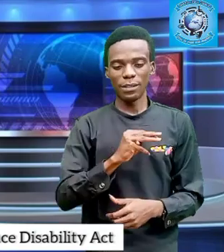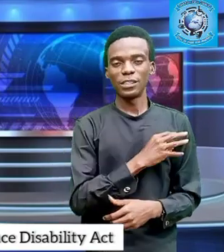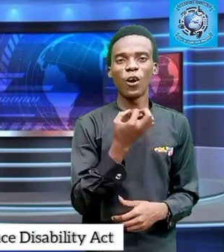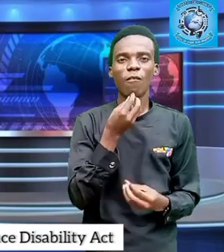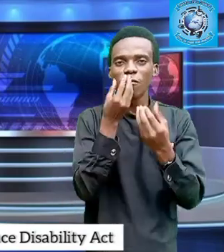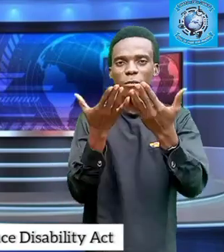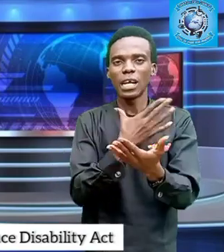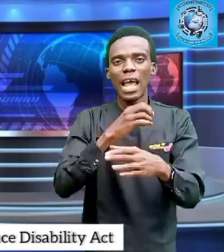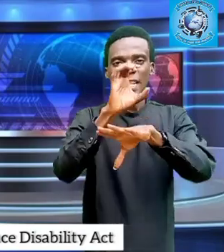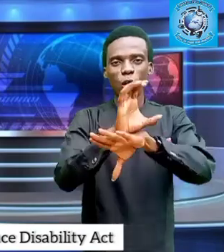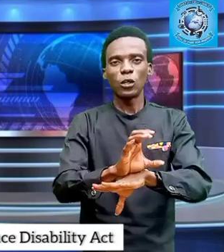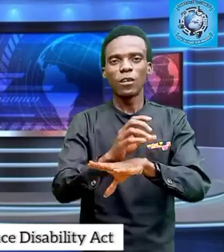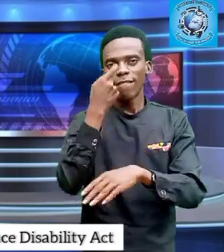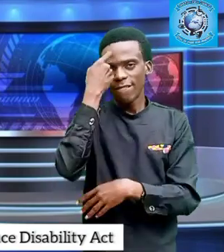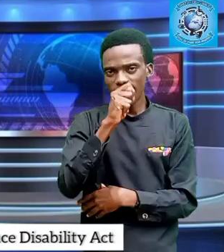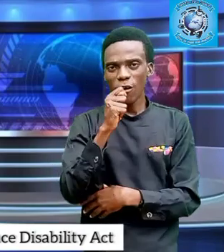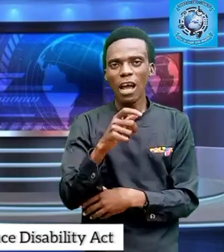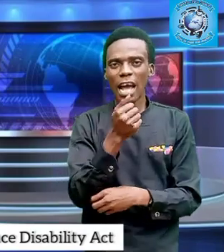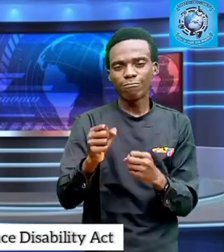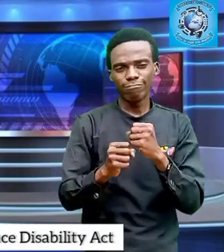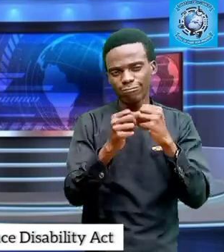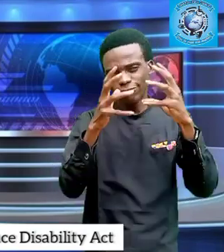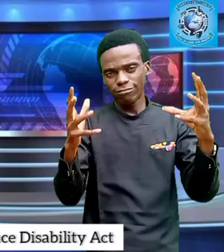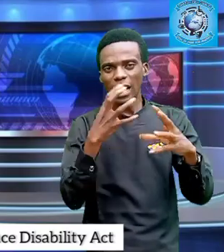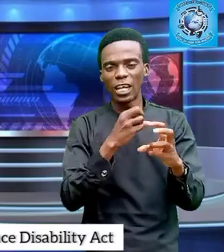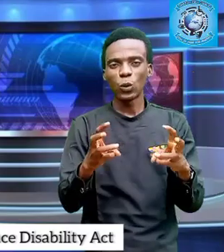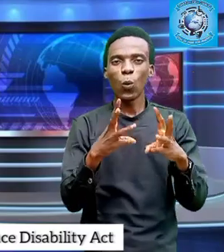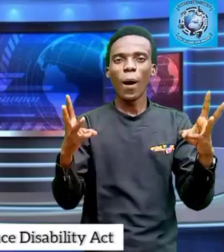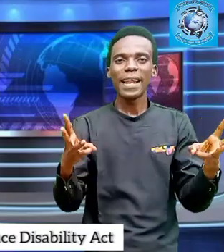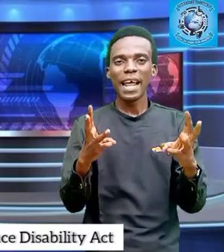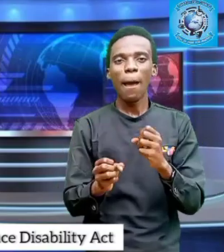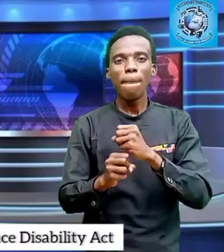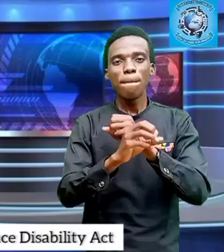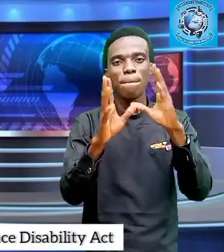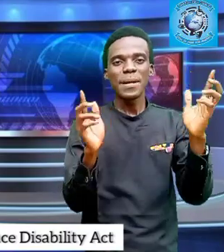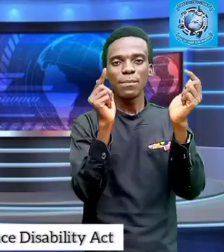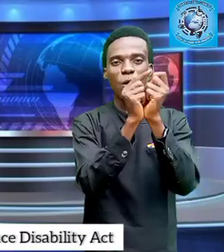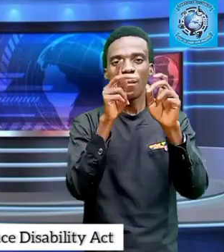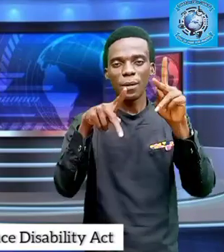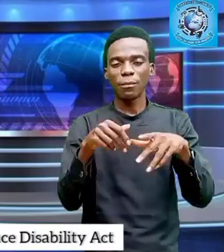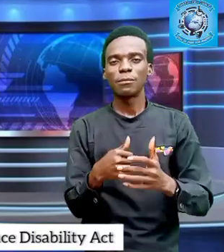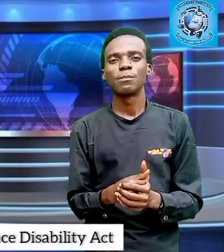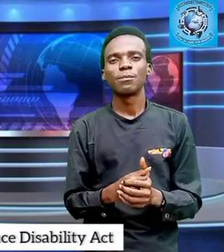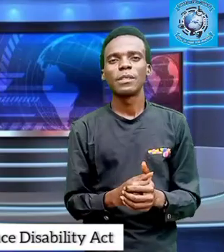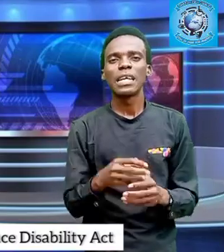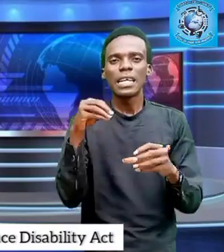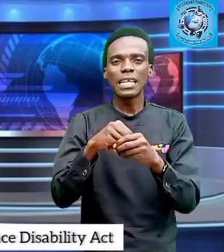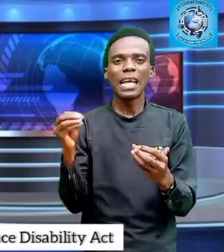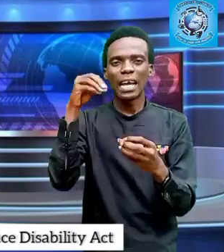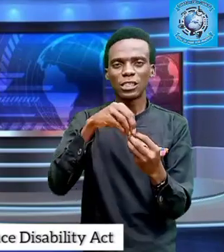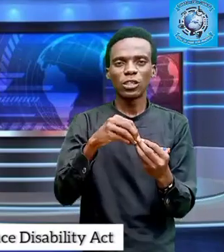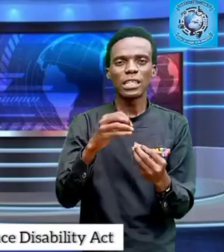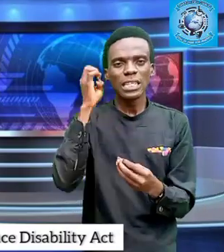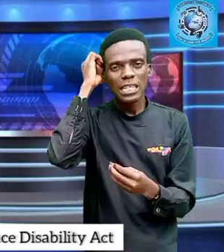Information and Culture for an enhanced and wider publicity. In addition,